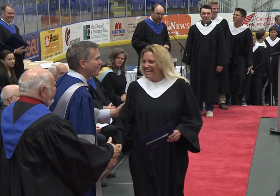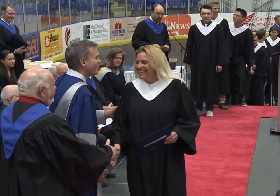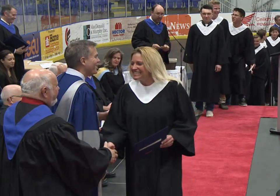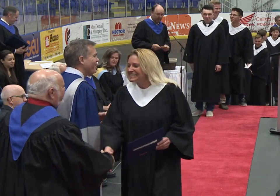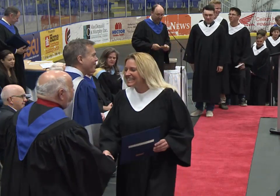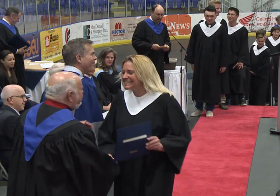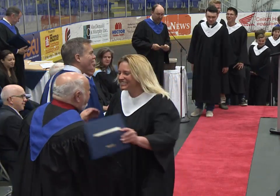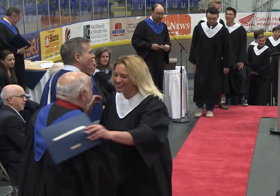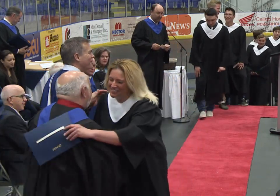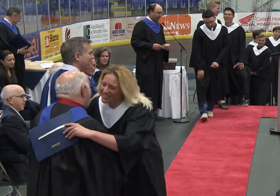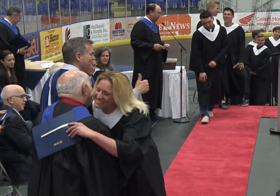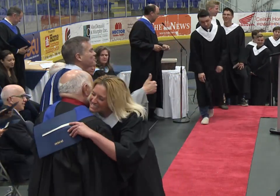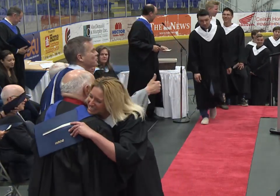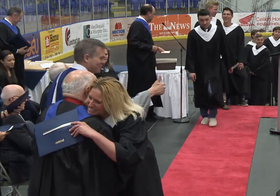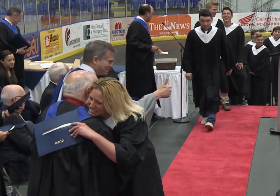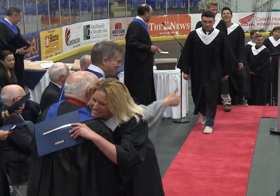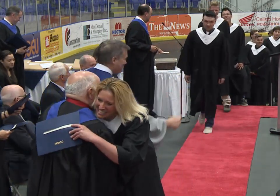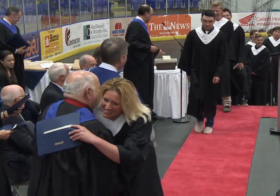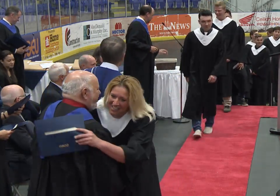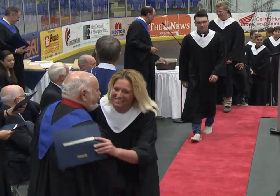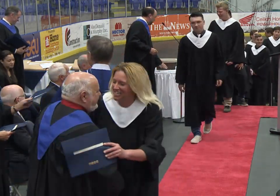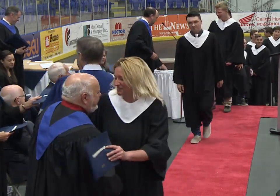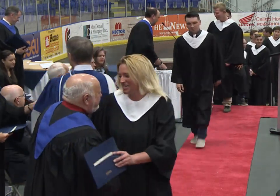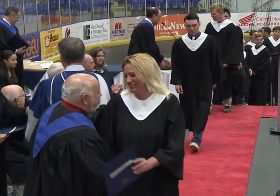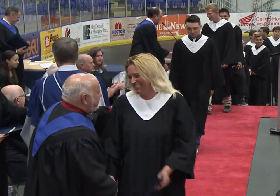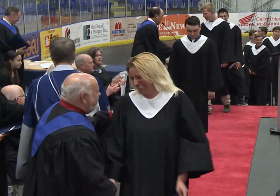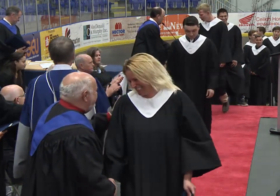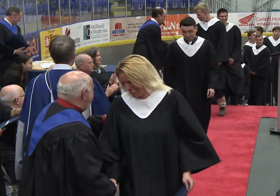Kirk Sillaboy Bernard.